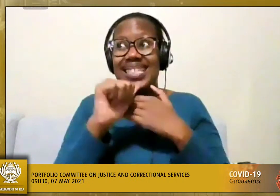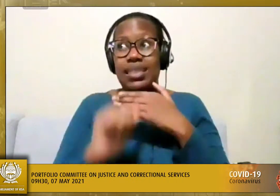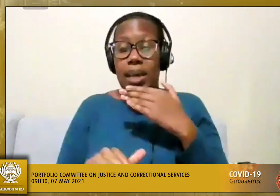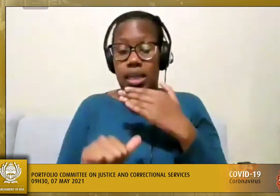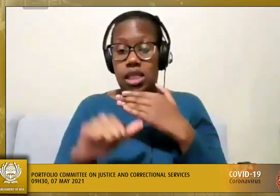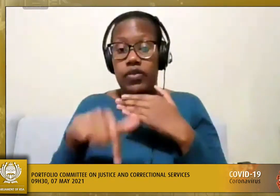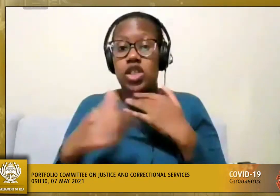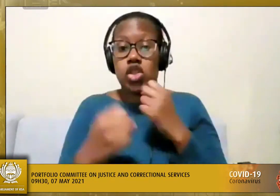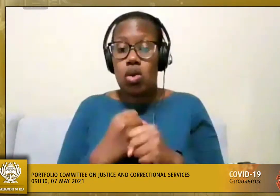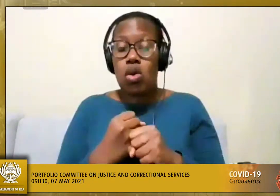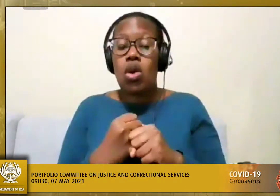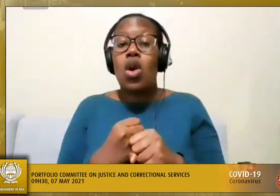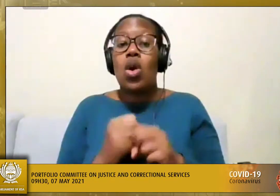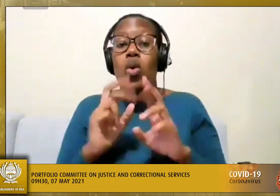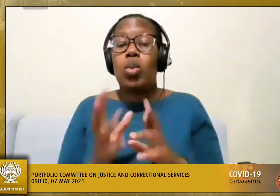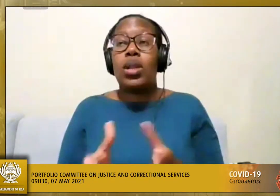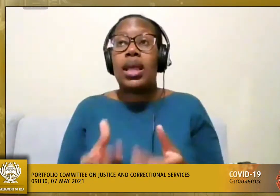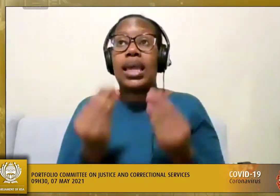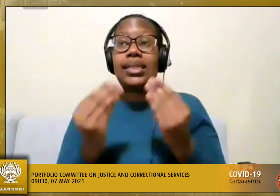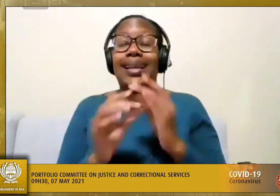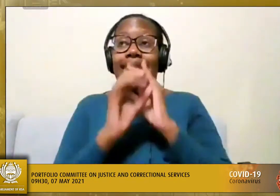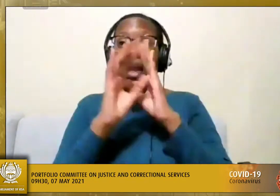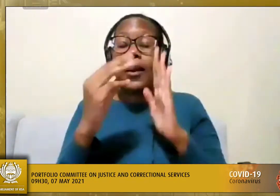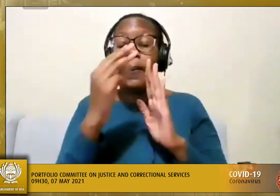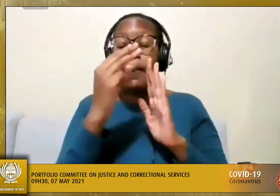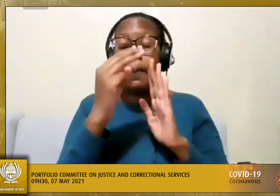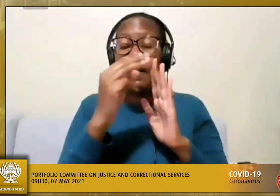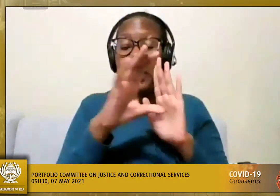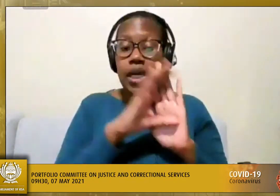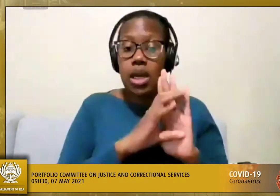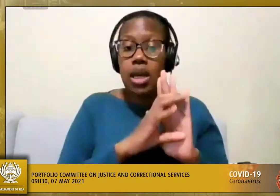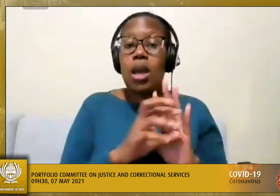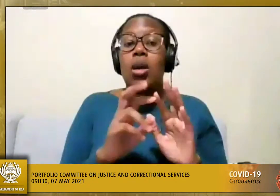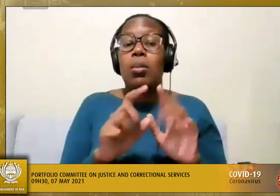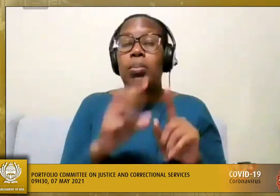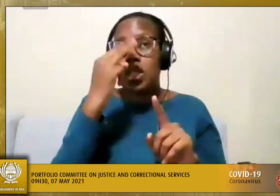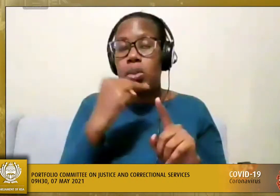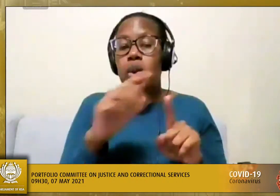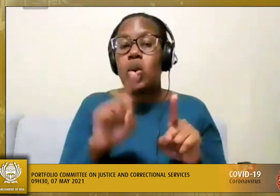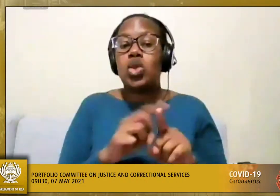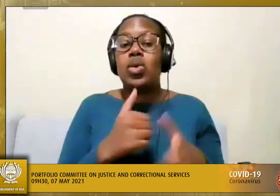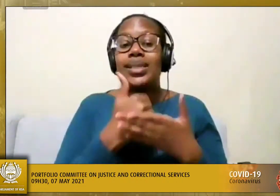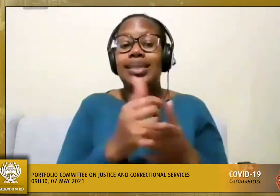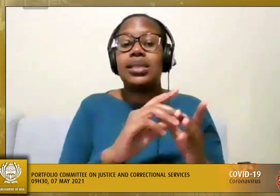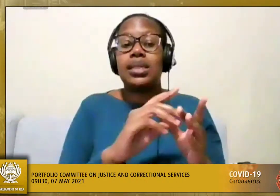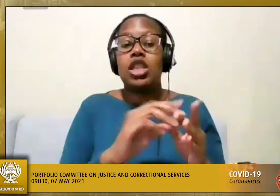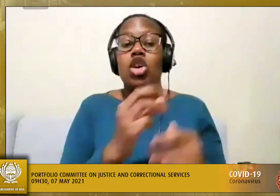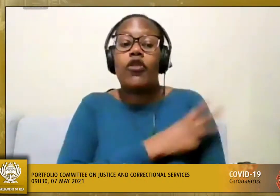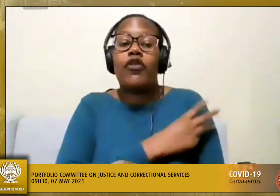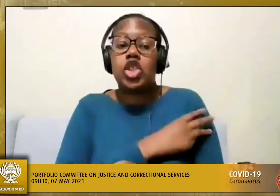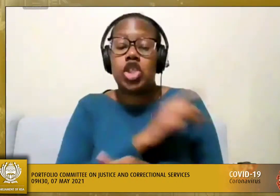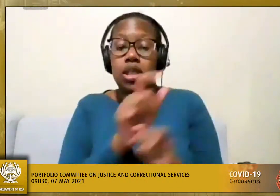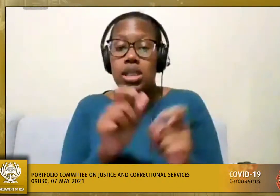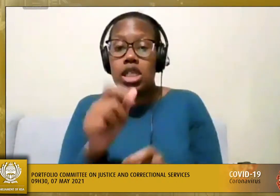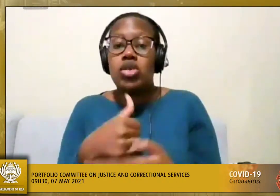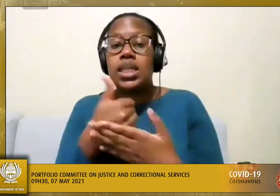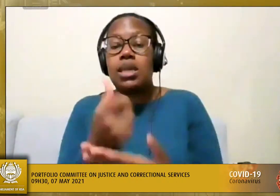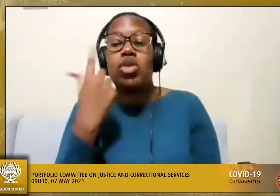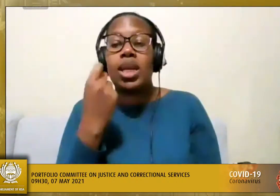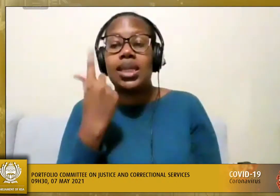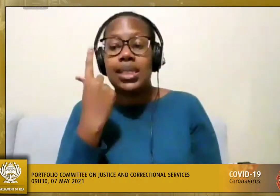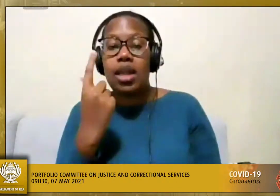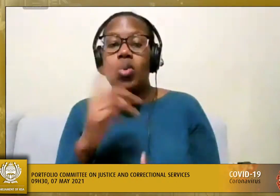we'll have a clear picture but will also have assisted all the officials of the department to appreciate what the department is going through in